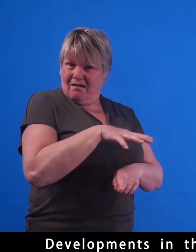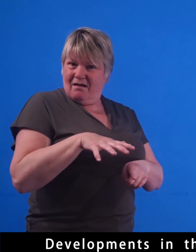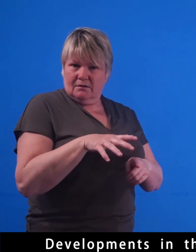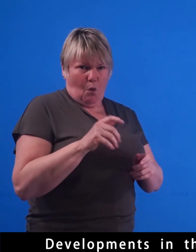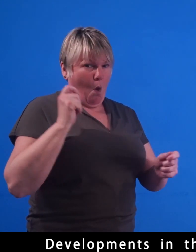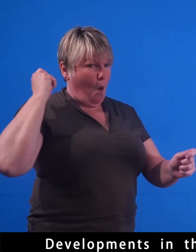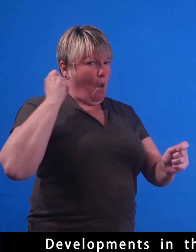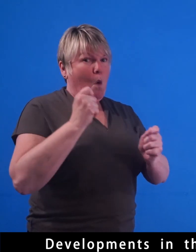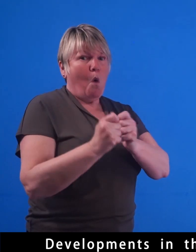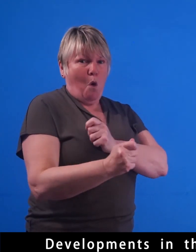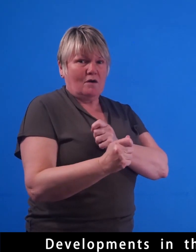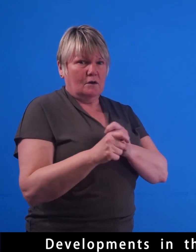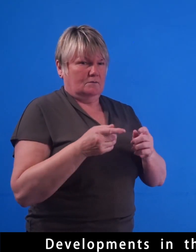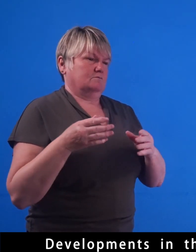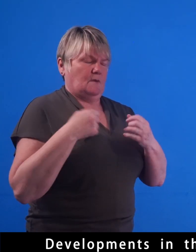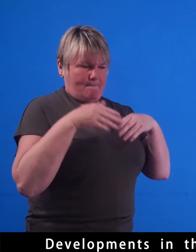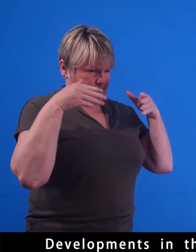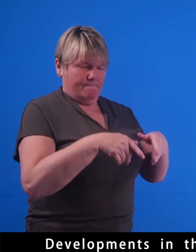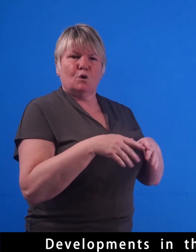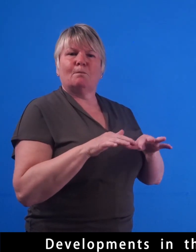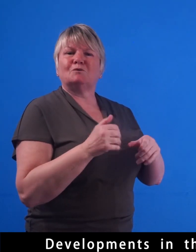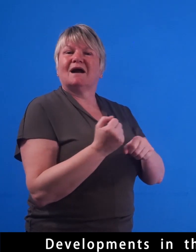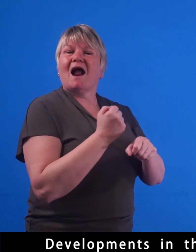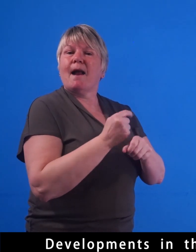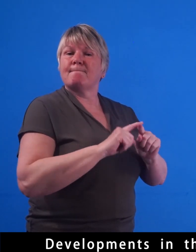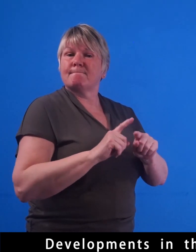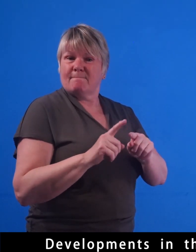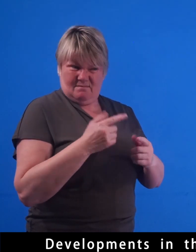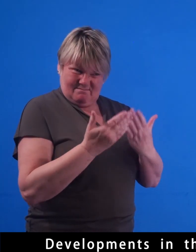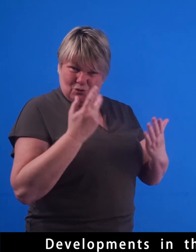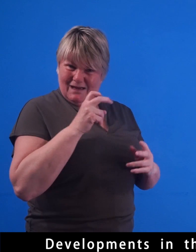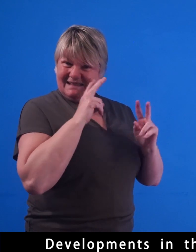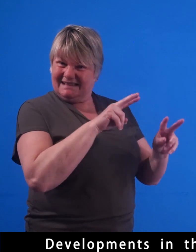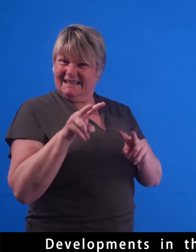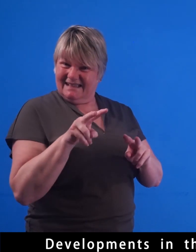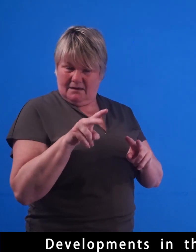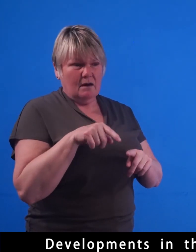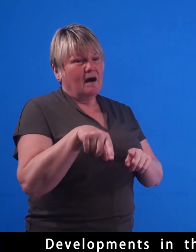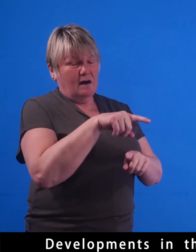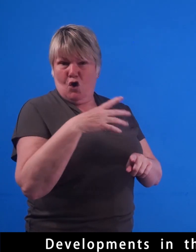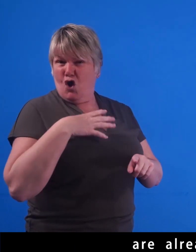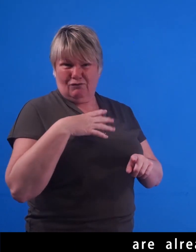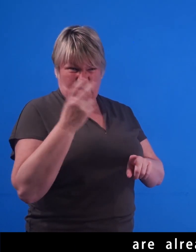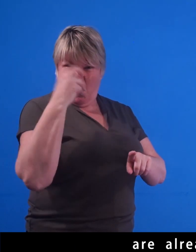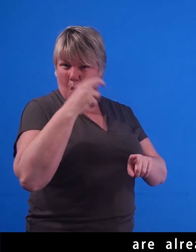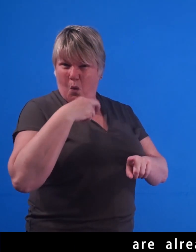Developments in this area move so rapidly that many of the computer games on display here are already